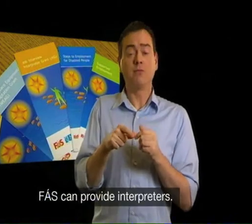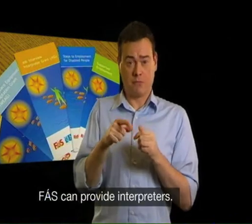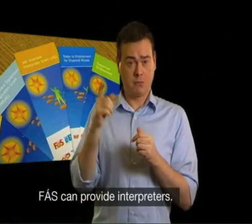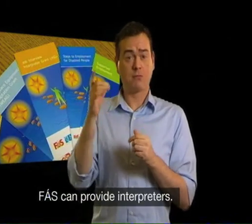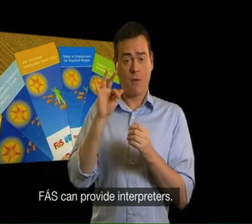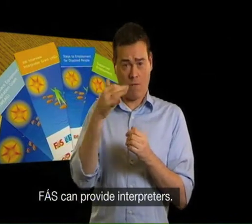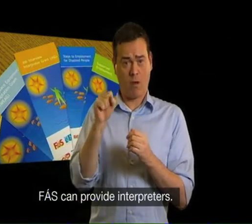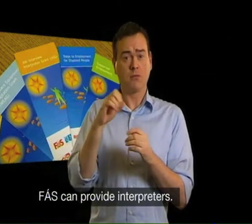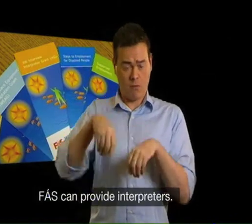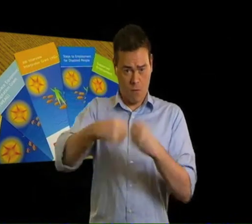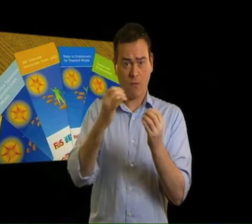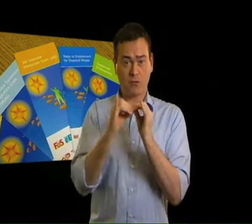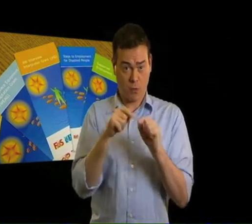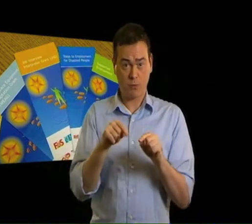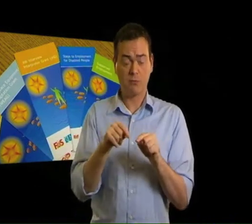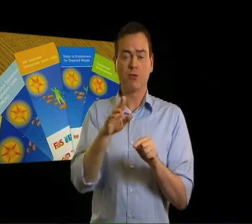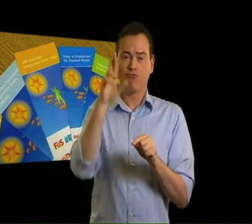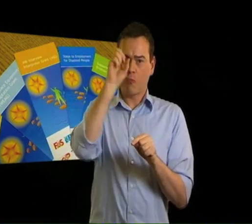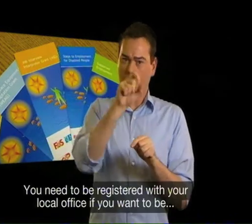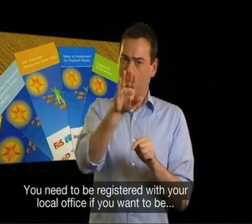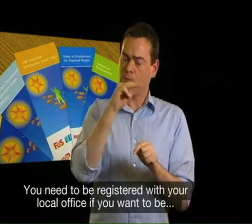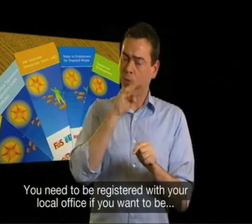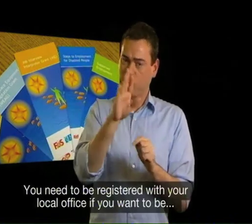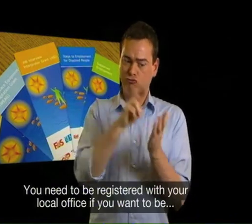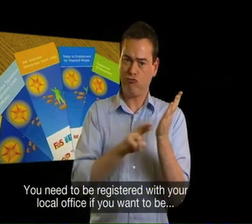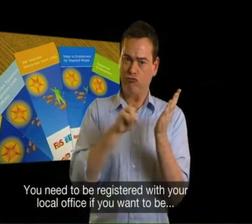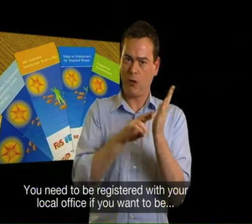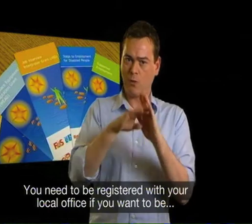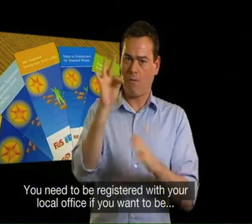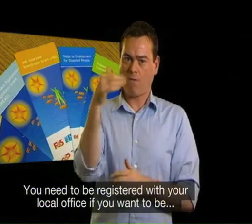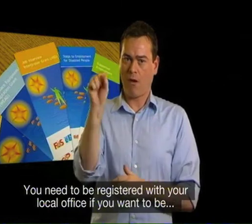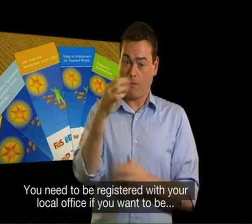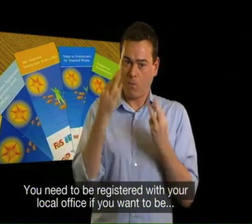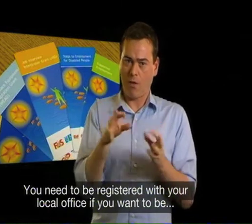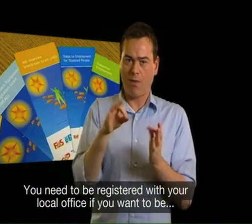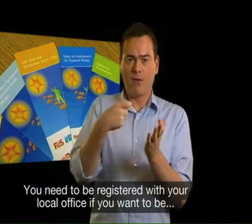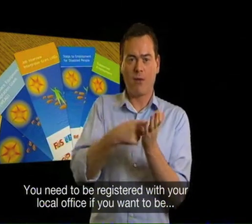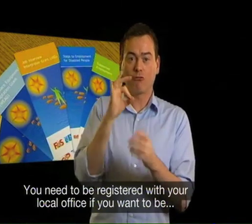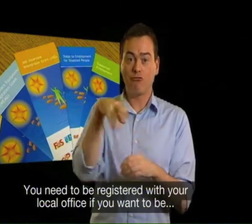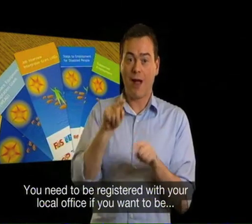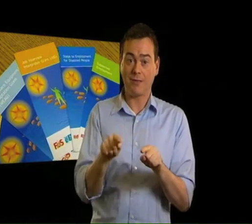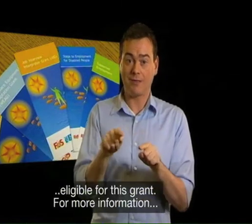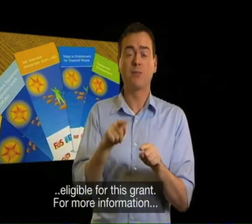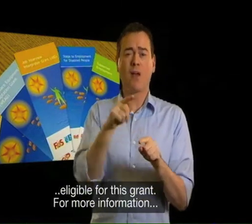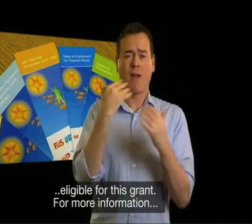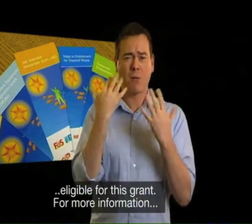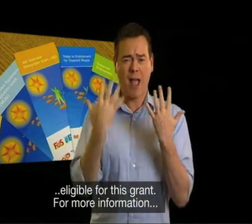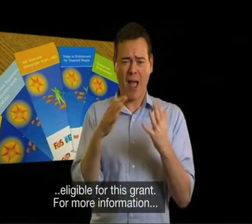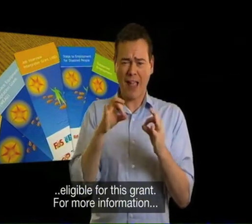can provide interpreters. Don't forget you need to be registered with your local office if you want to be eligible for this grant. For